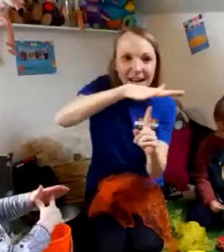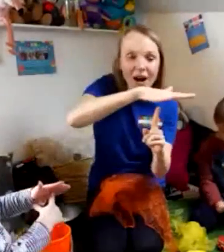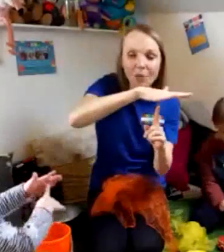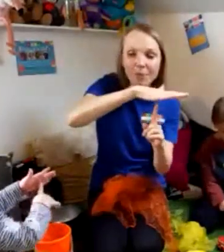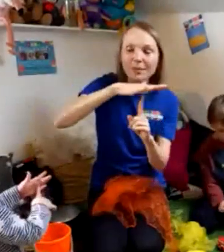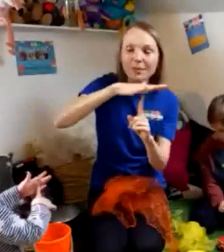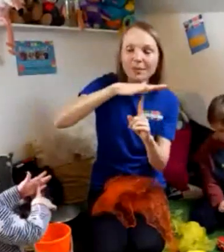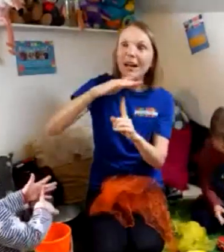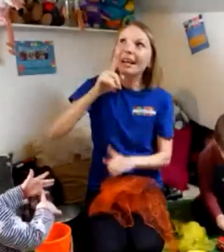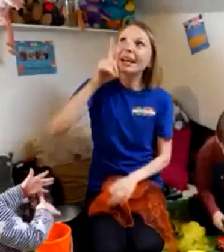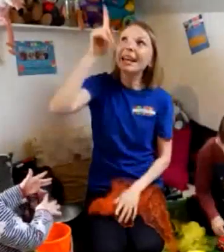helicopter.